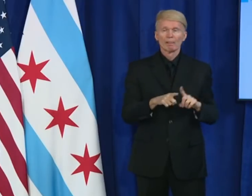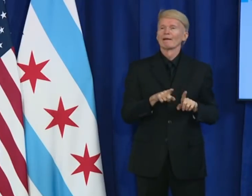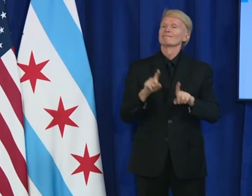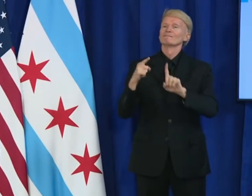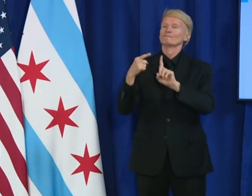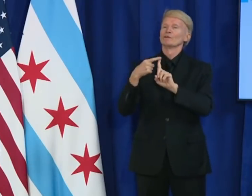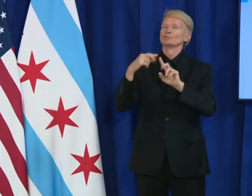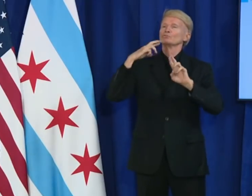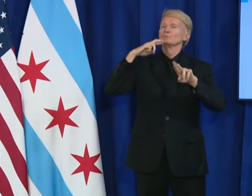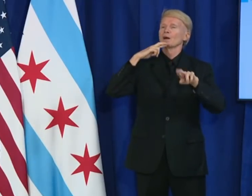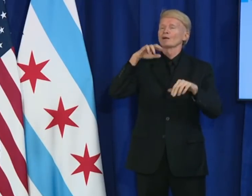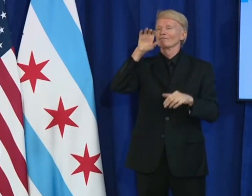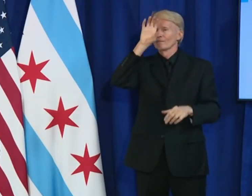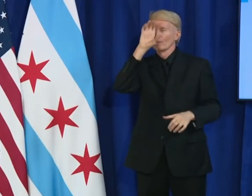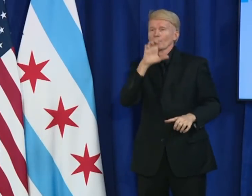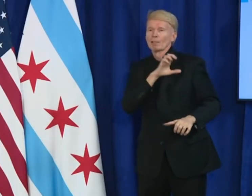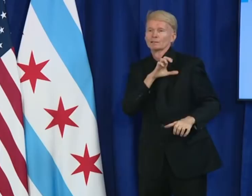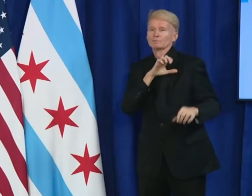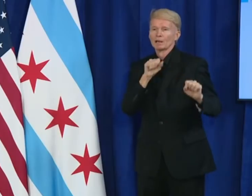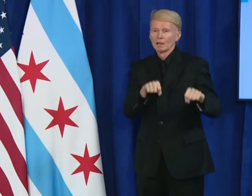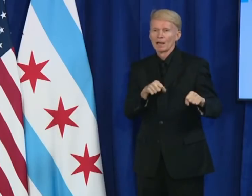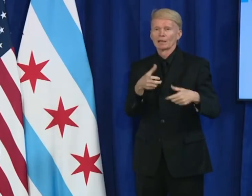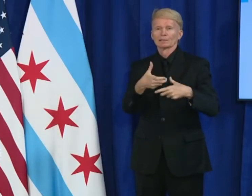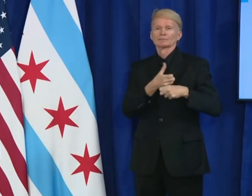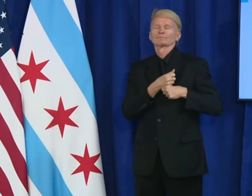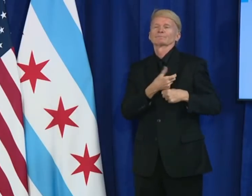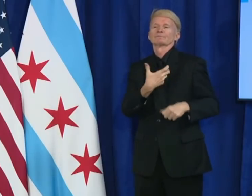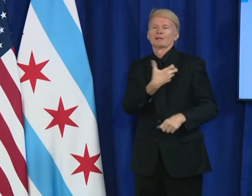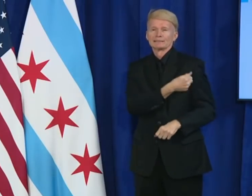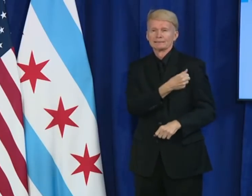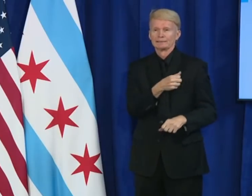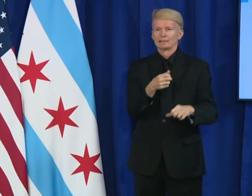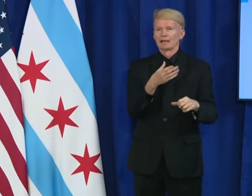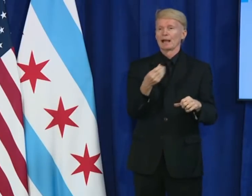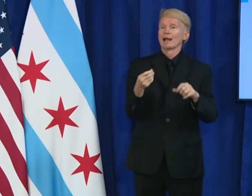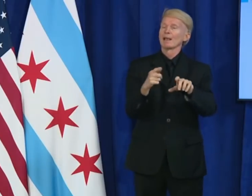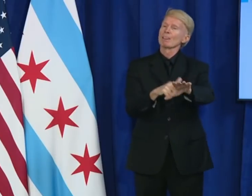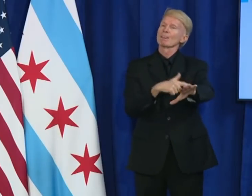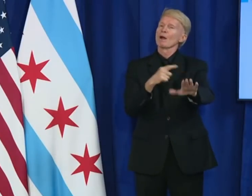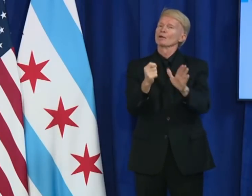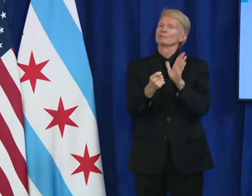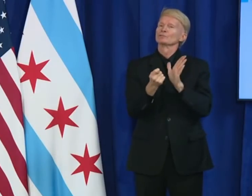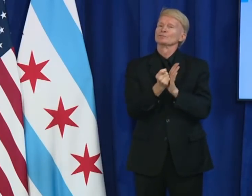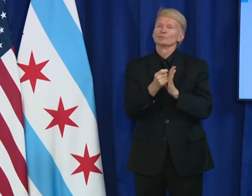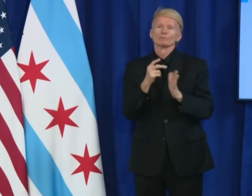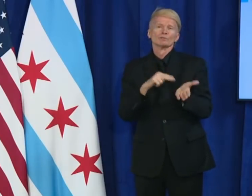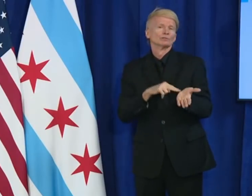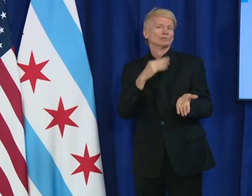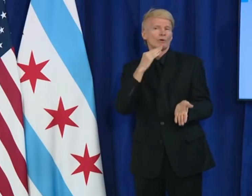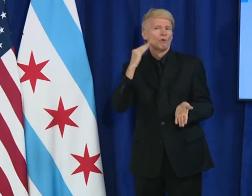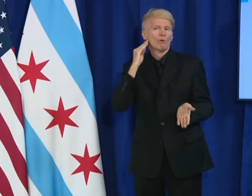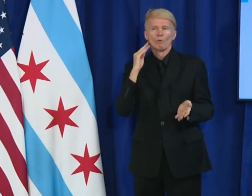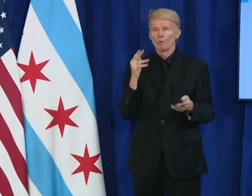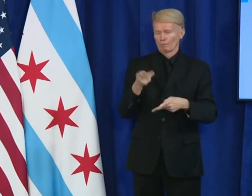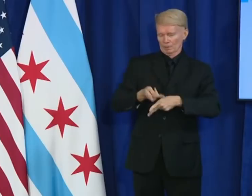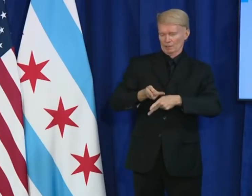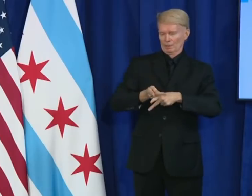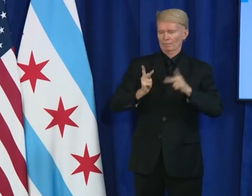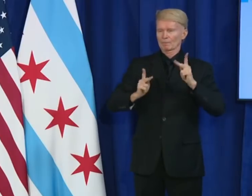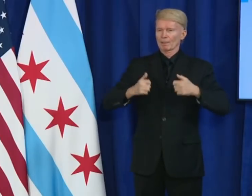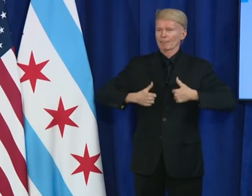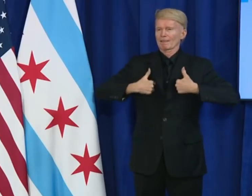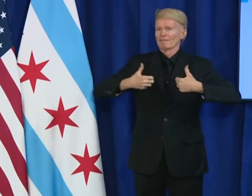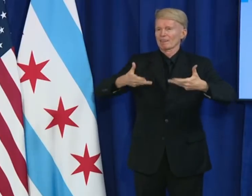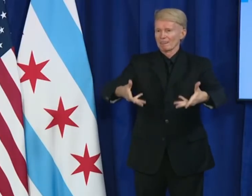first responders. And we're also probably also vaccinating long-term care facility residents after the vaccination